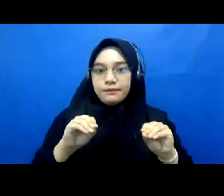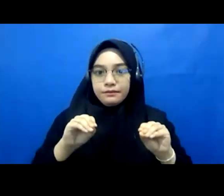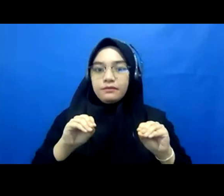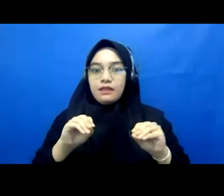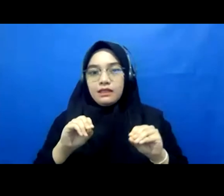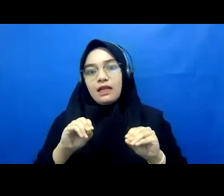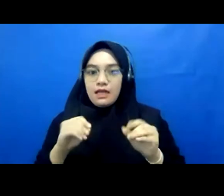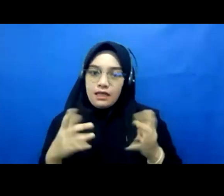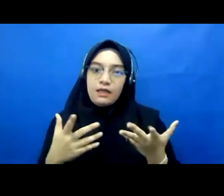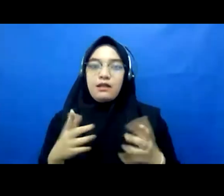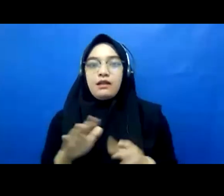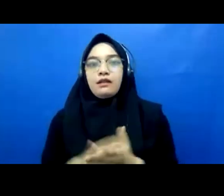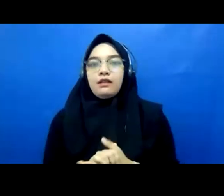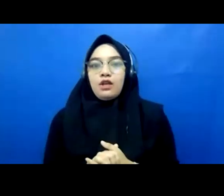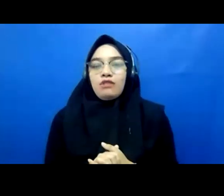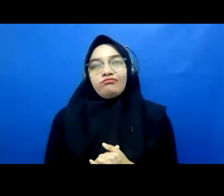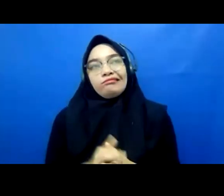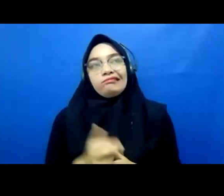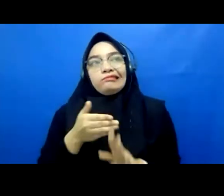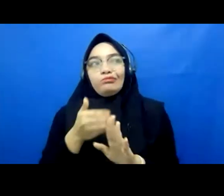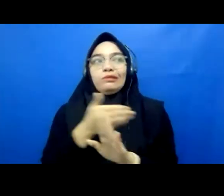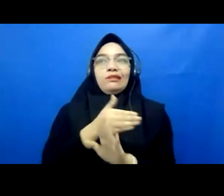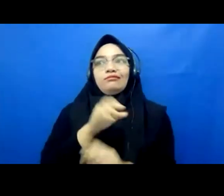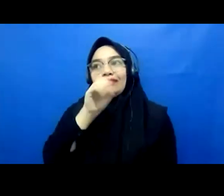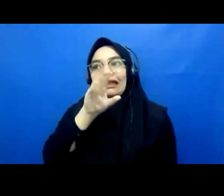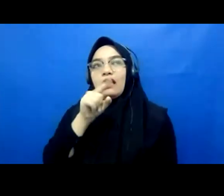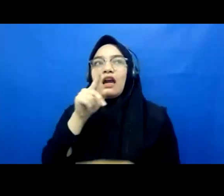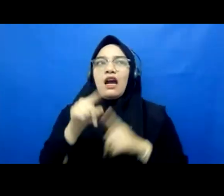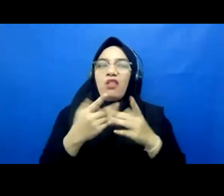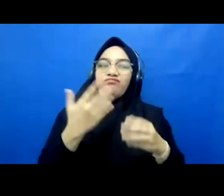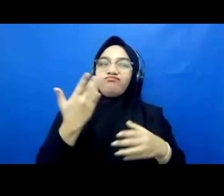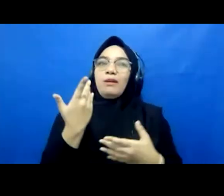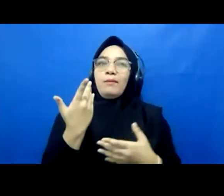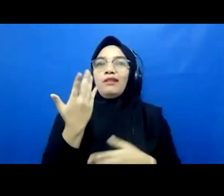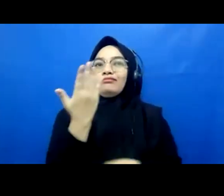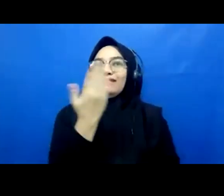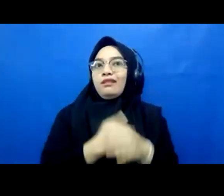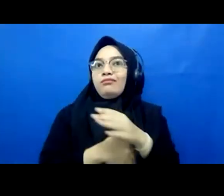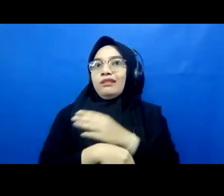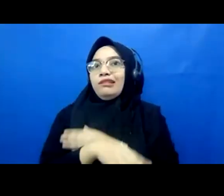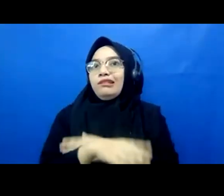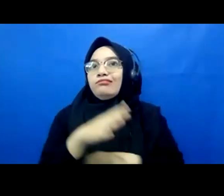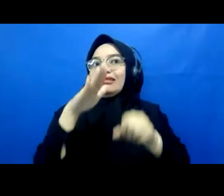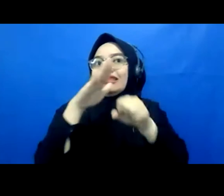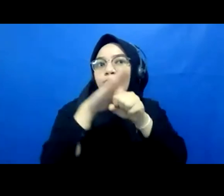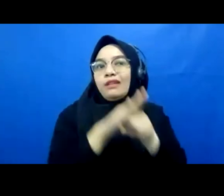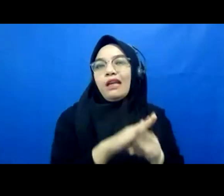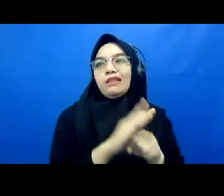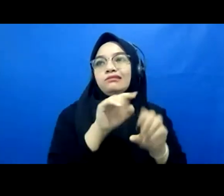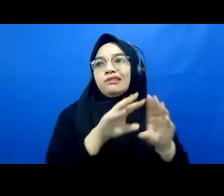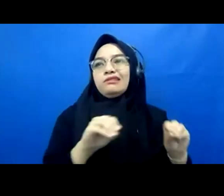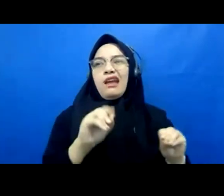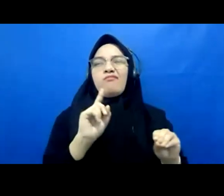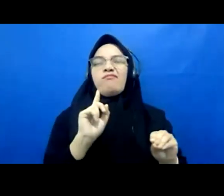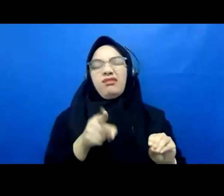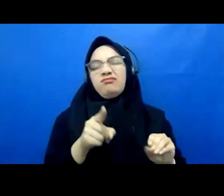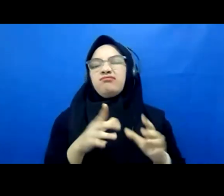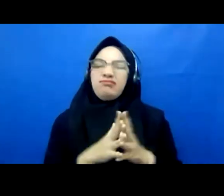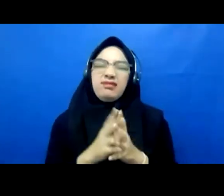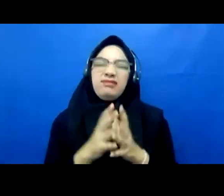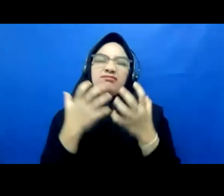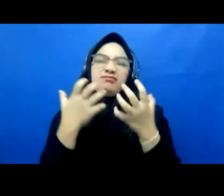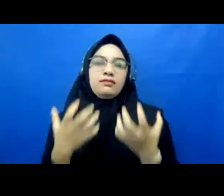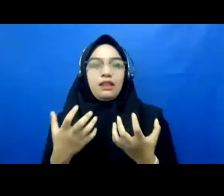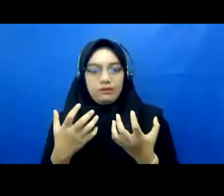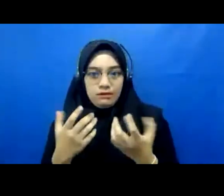facing persons with disabilities throughout ASEAN today. And what I found so surprising was that a number of the social entrepreneurs